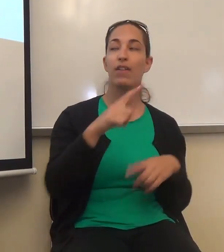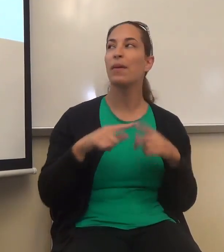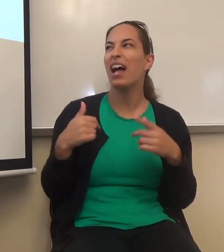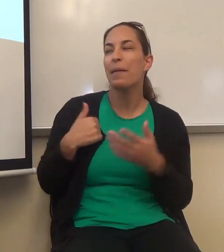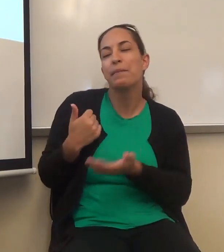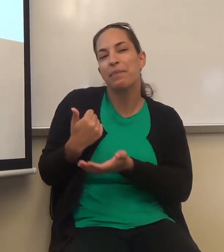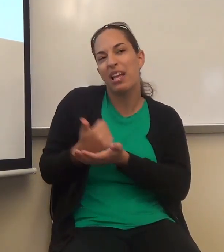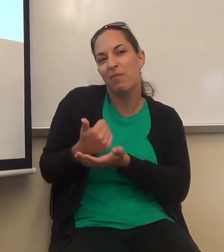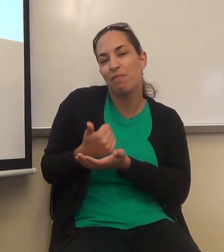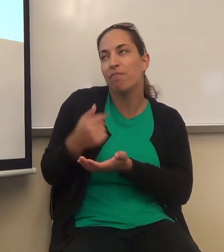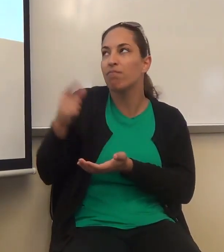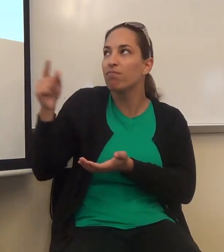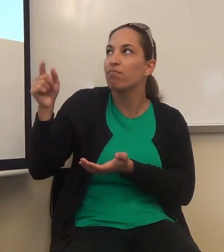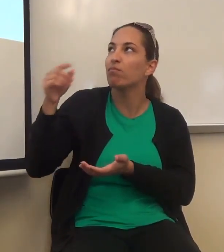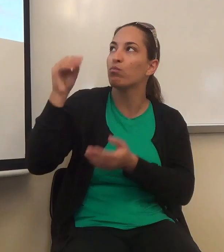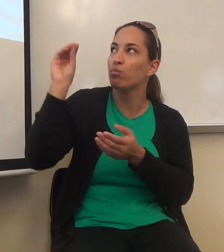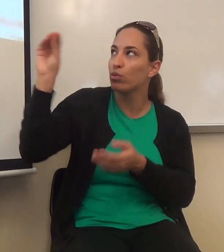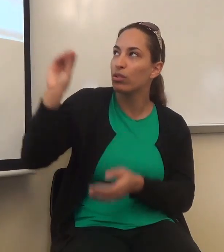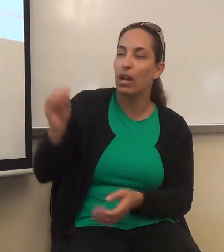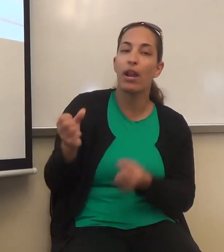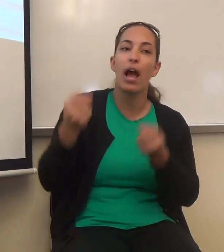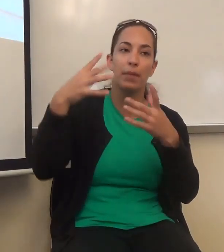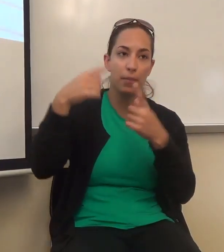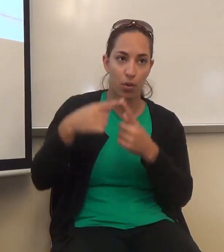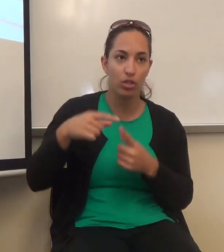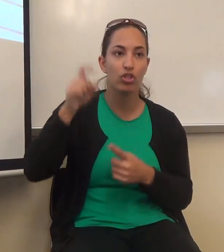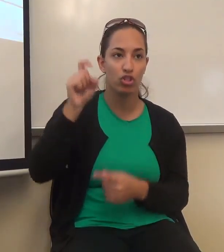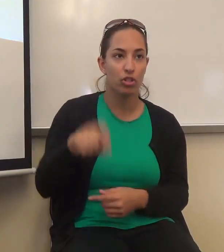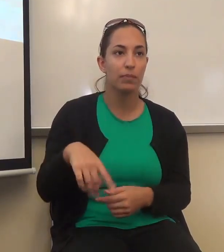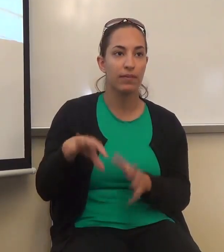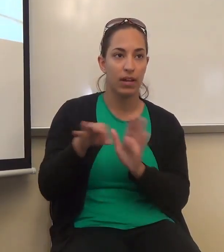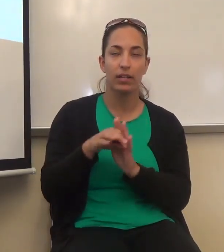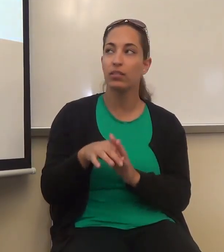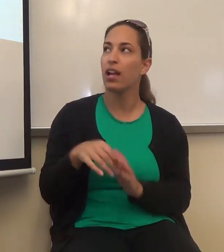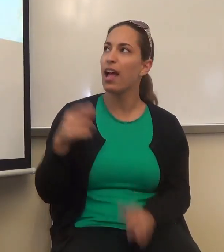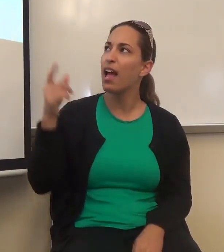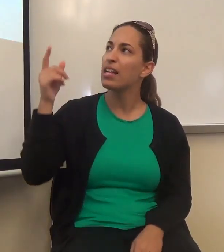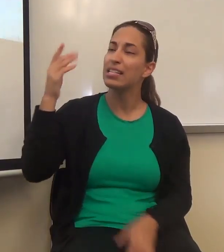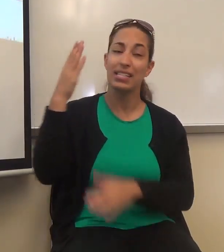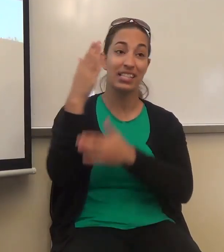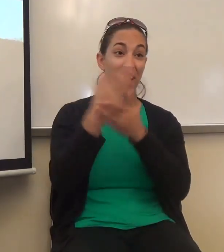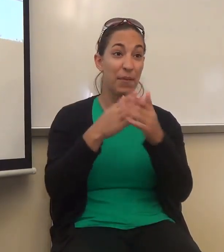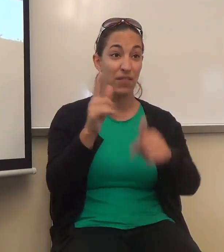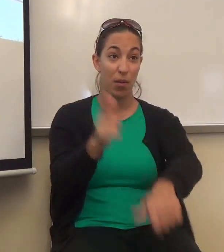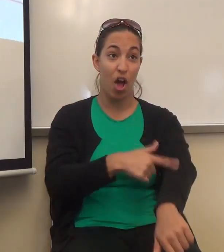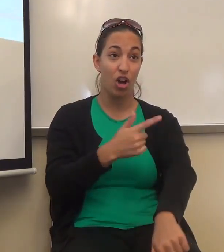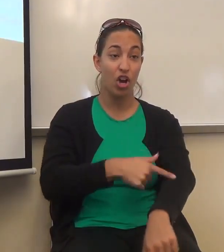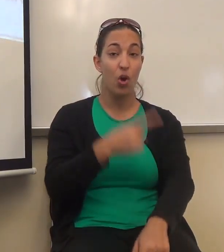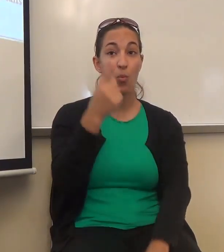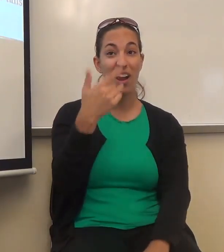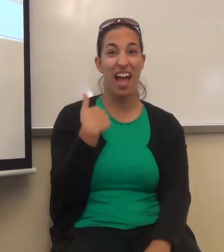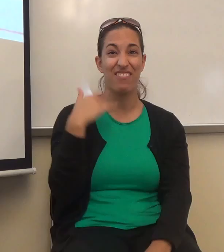longer. Some of them have 5 points. I think one of them has 8. One of them has 6. No, they don't put 8